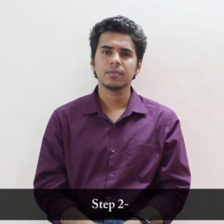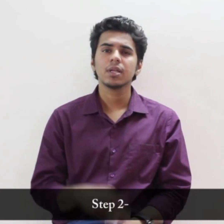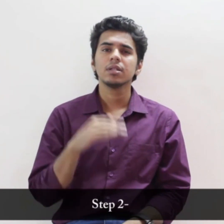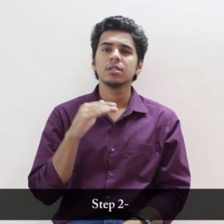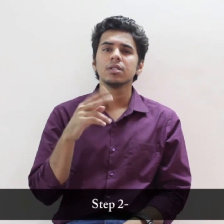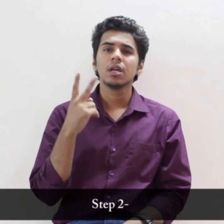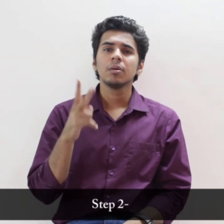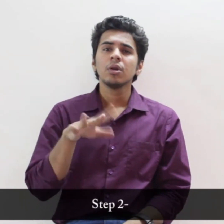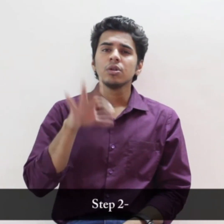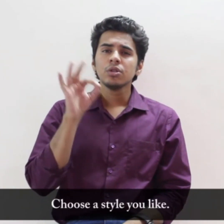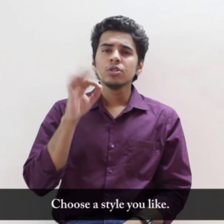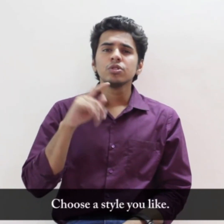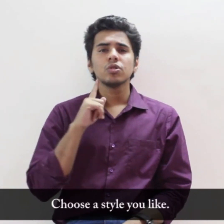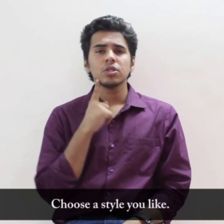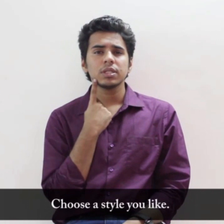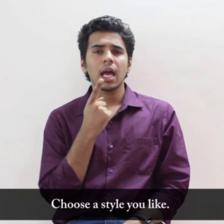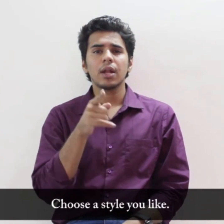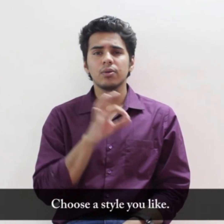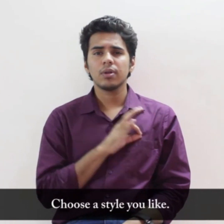Step 2. Choose a style you like.